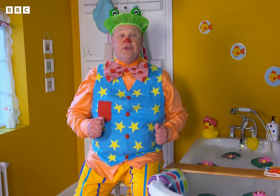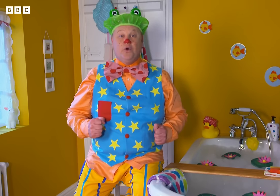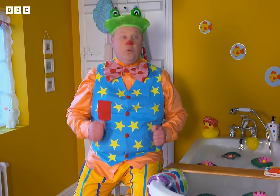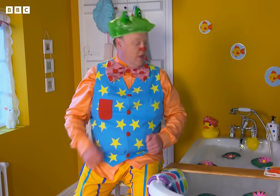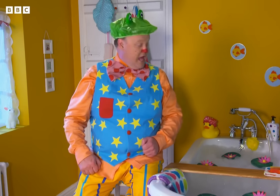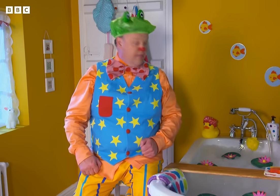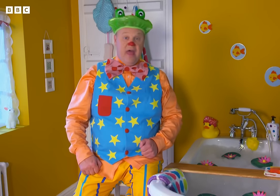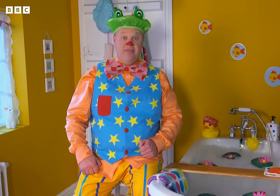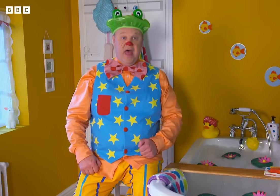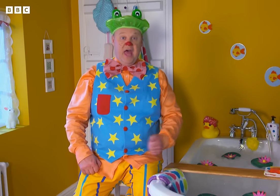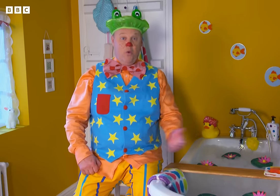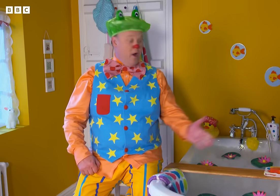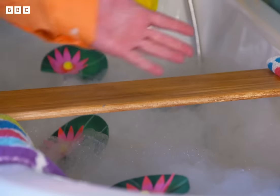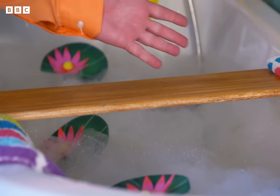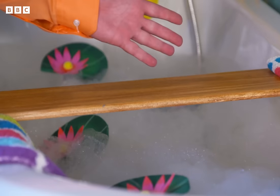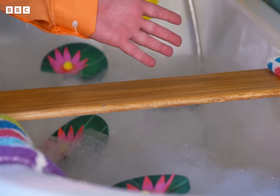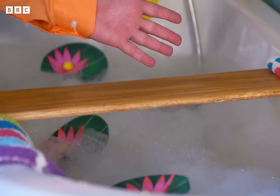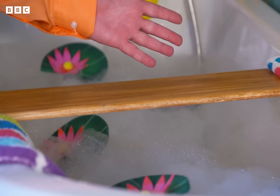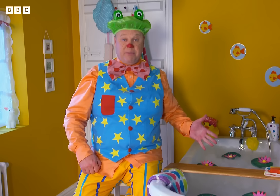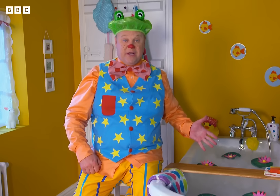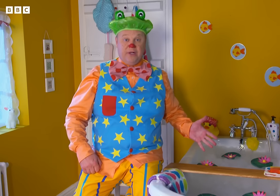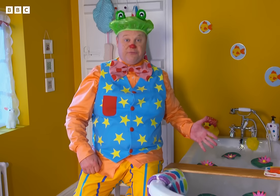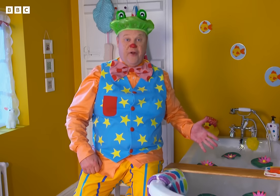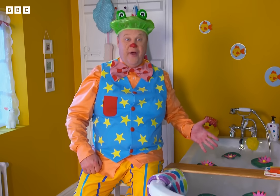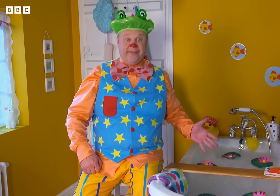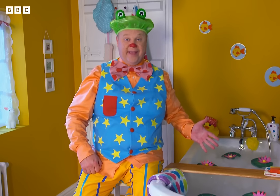cool. Then there were no green speckled frogs.